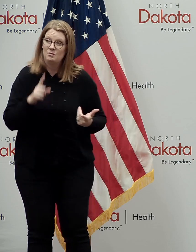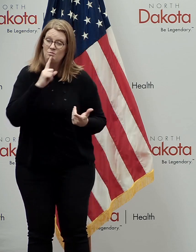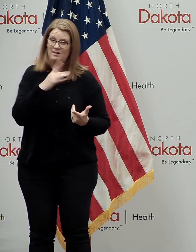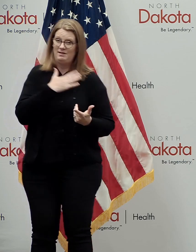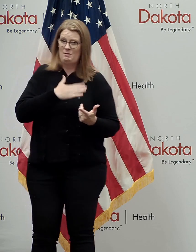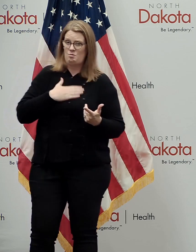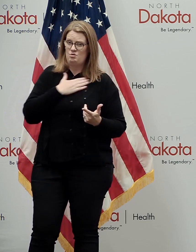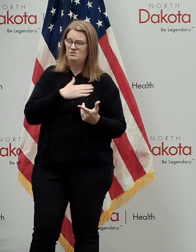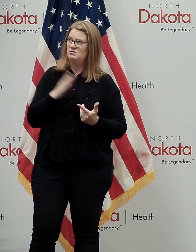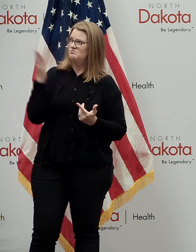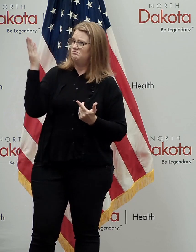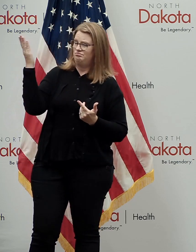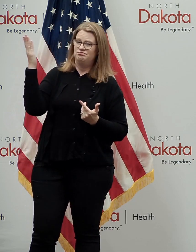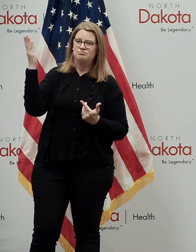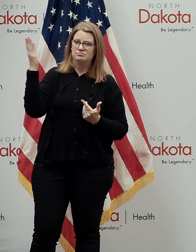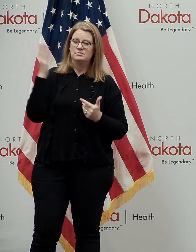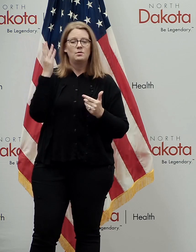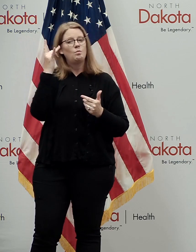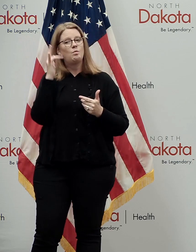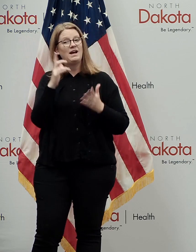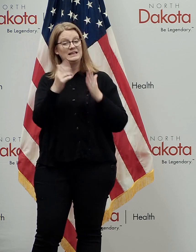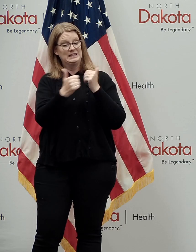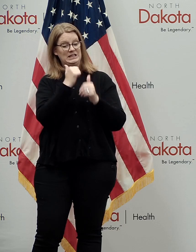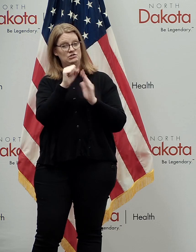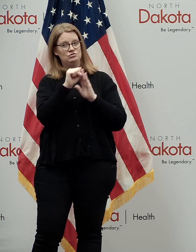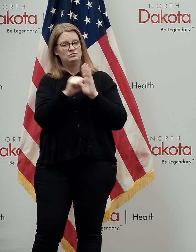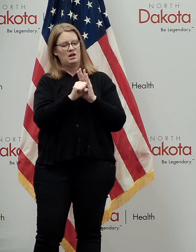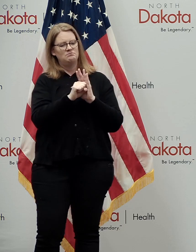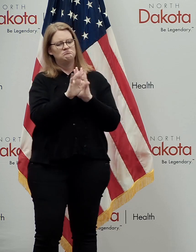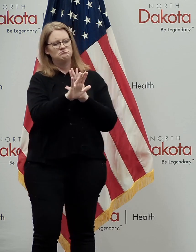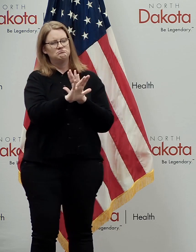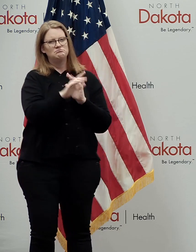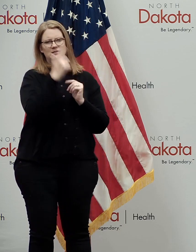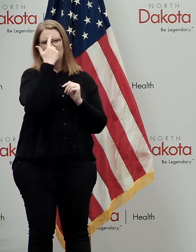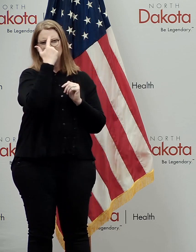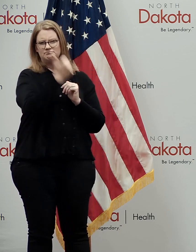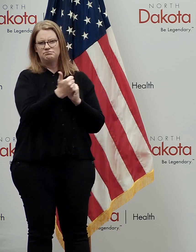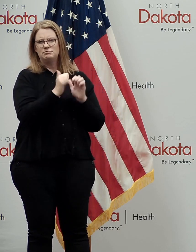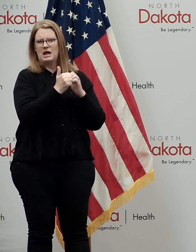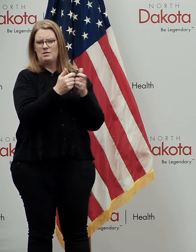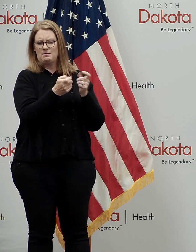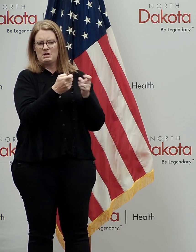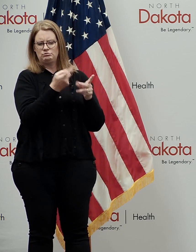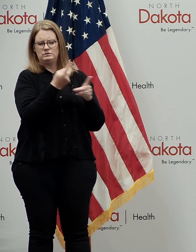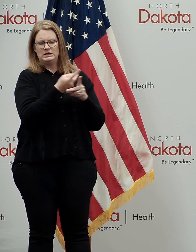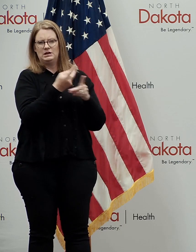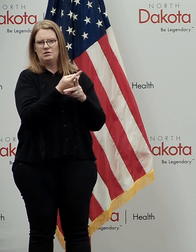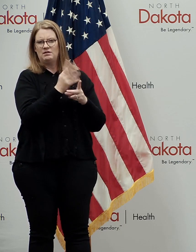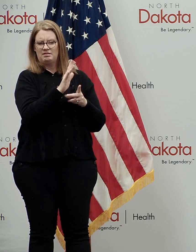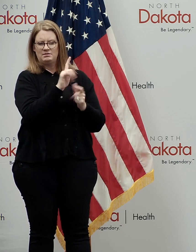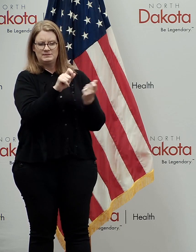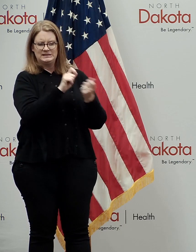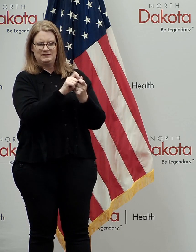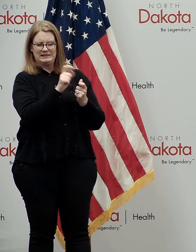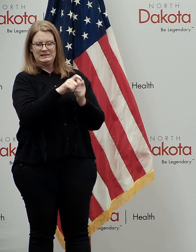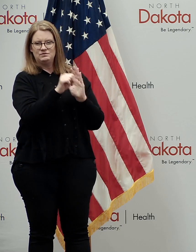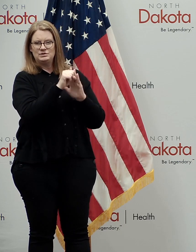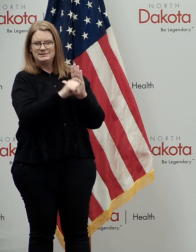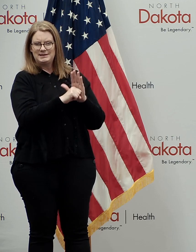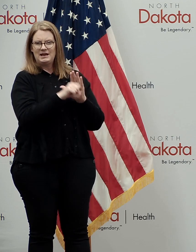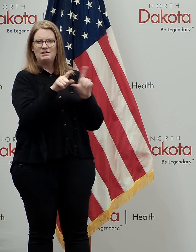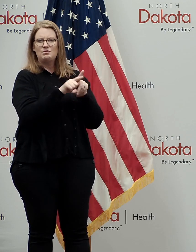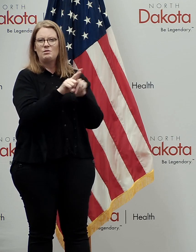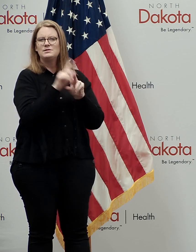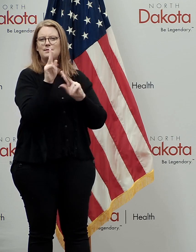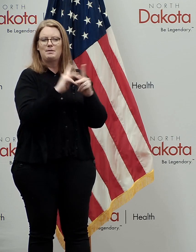that approach because it allows each state to manage it as best suits the state's particular needs and